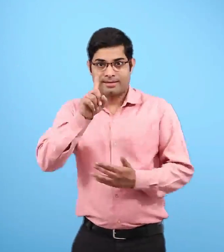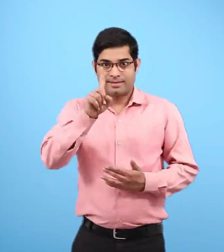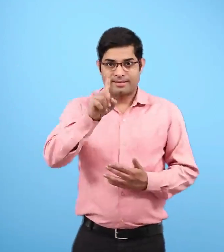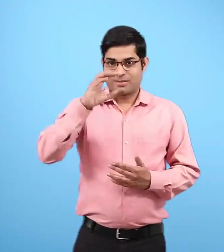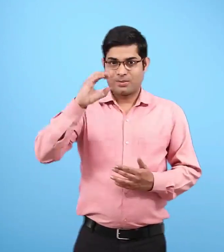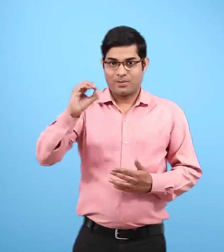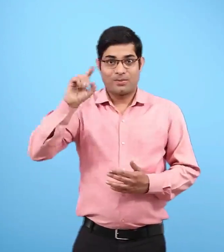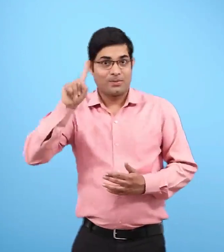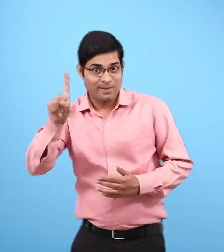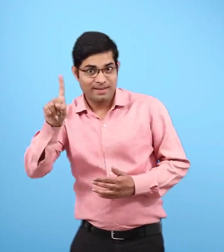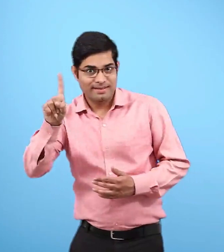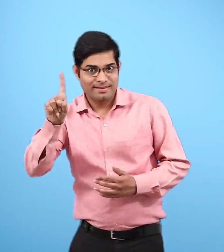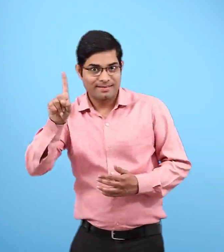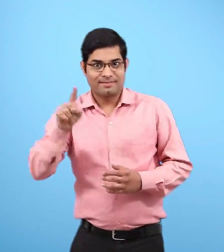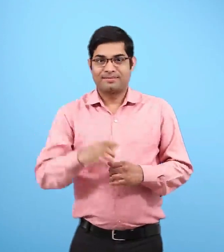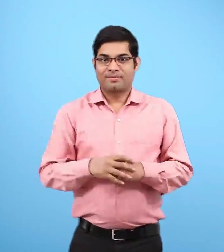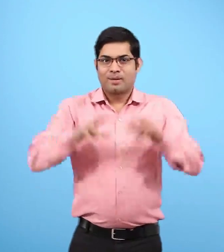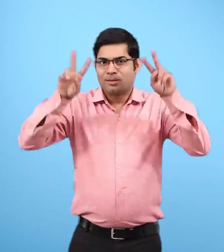Page 101.